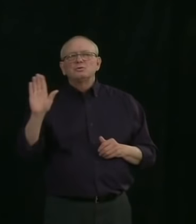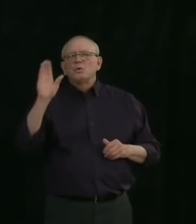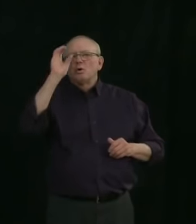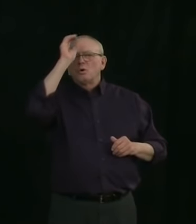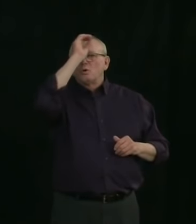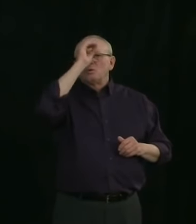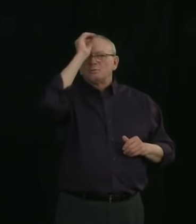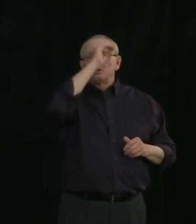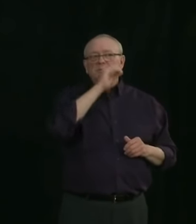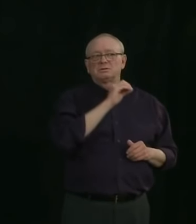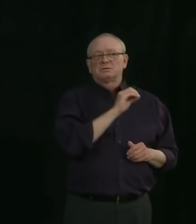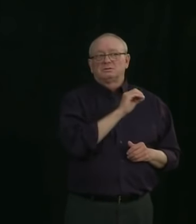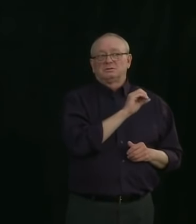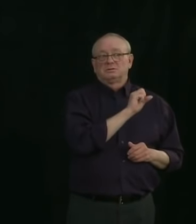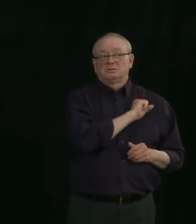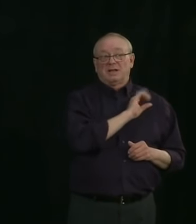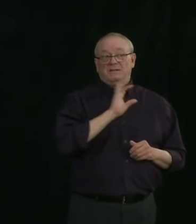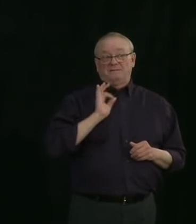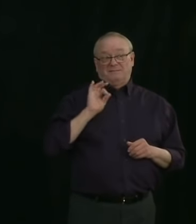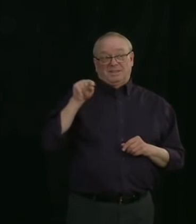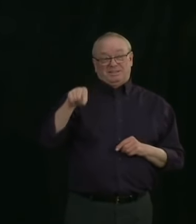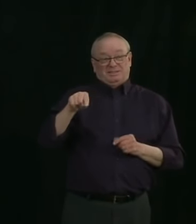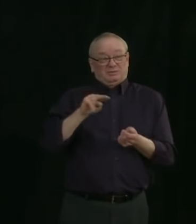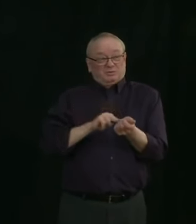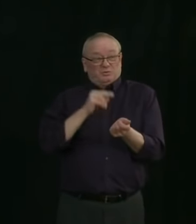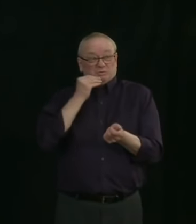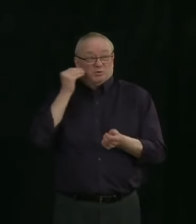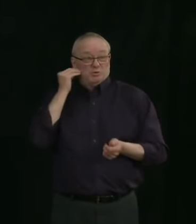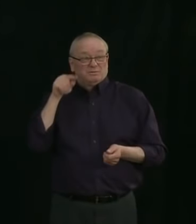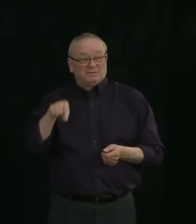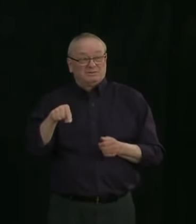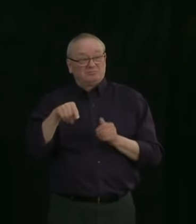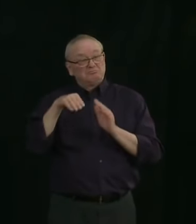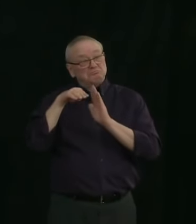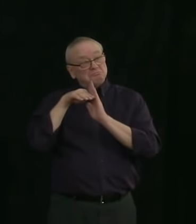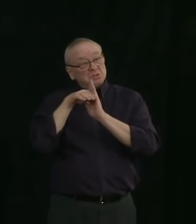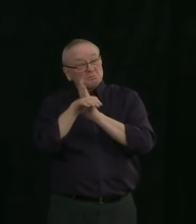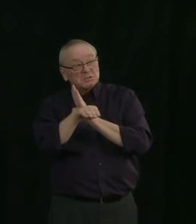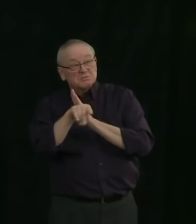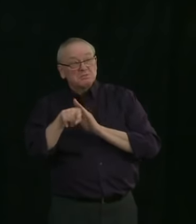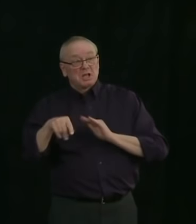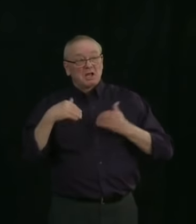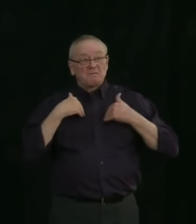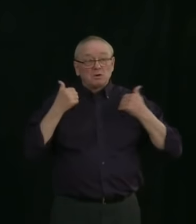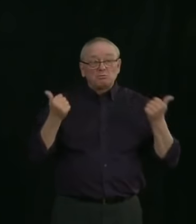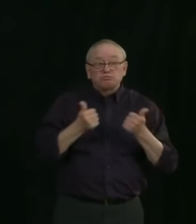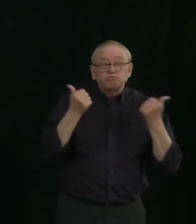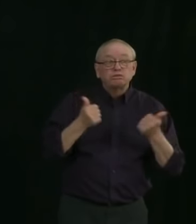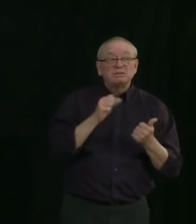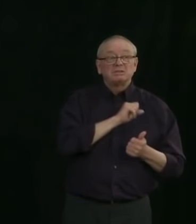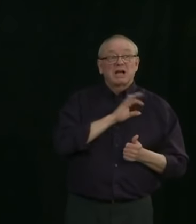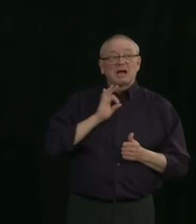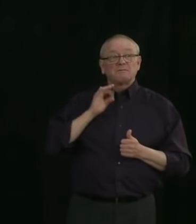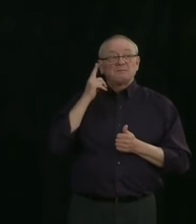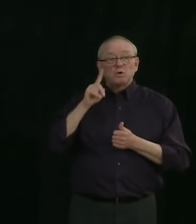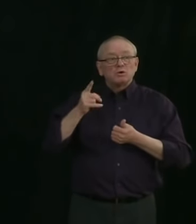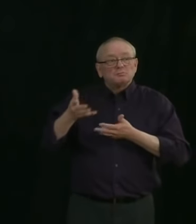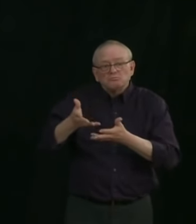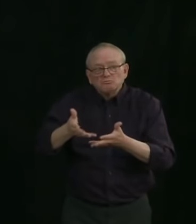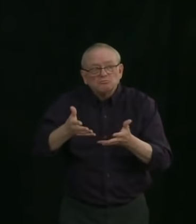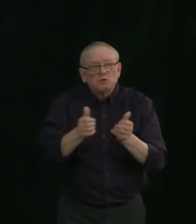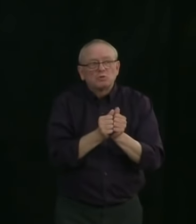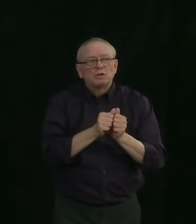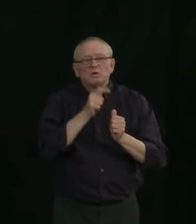improved, whether they have enough staff to meet the needs of the residents there. So of the 3